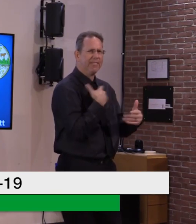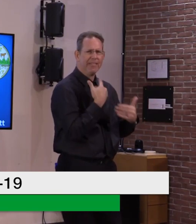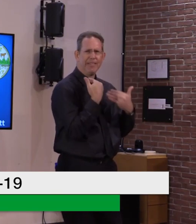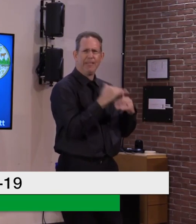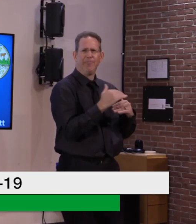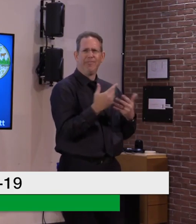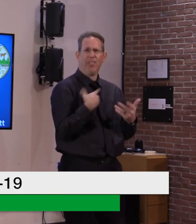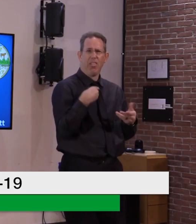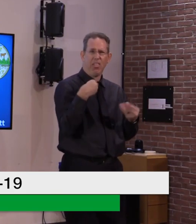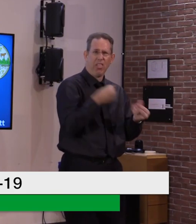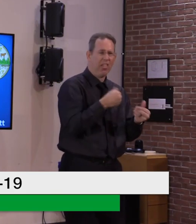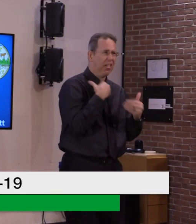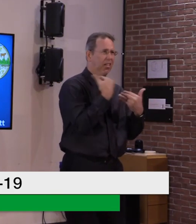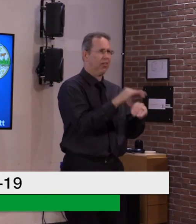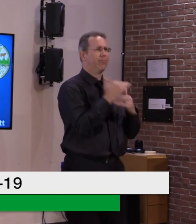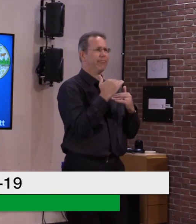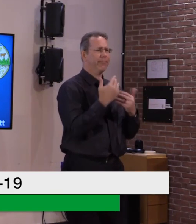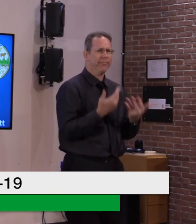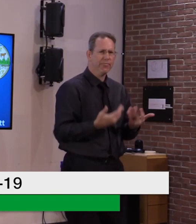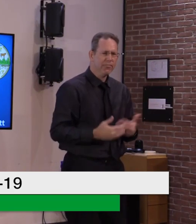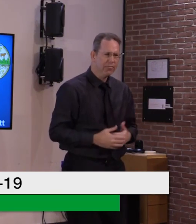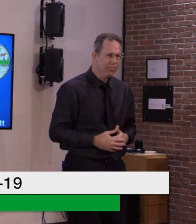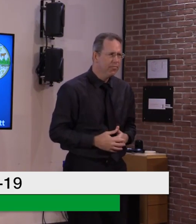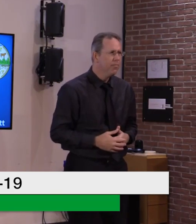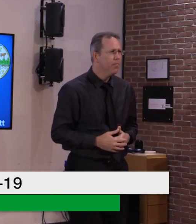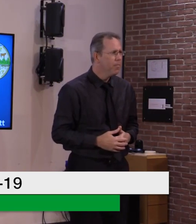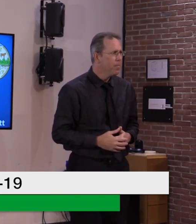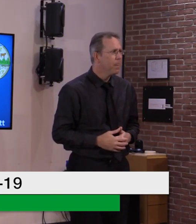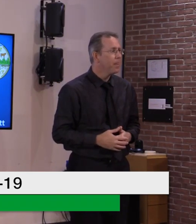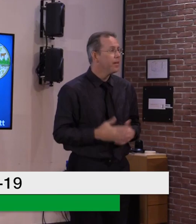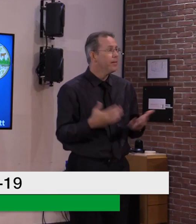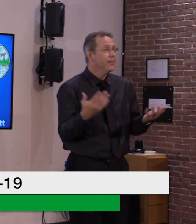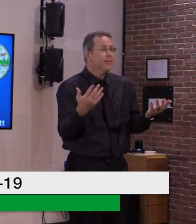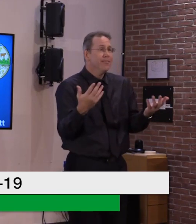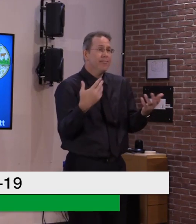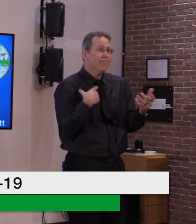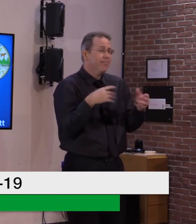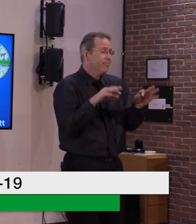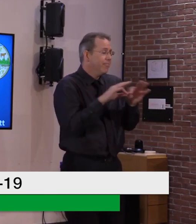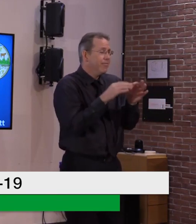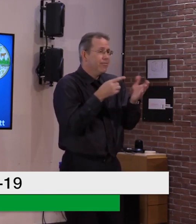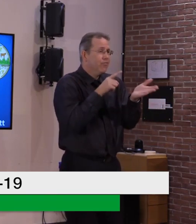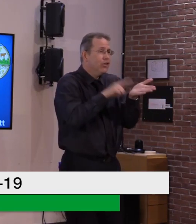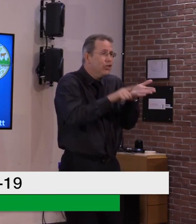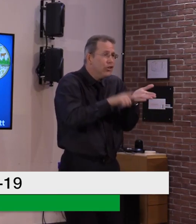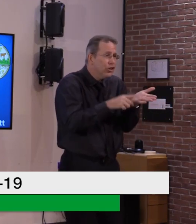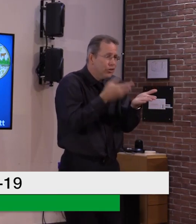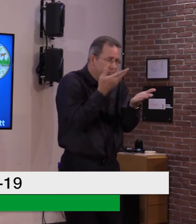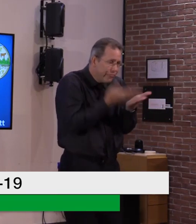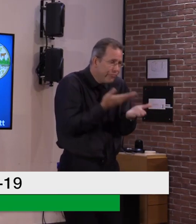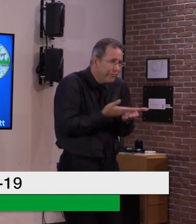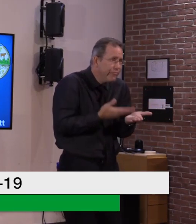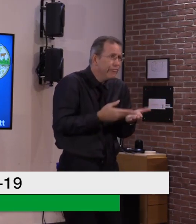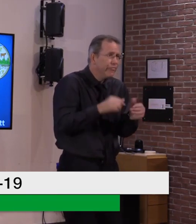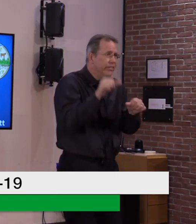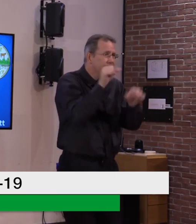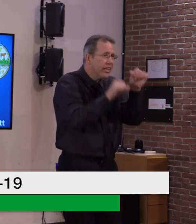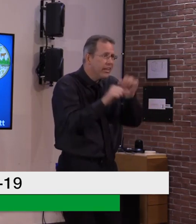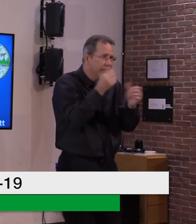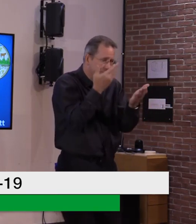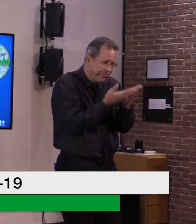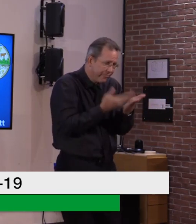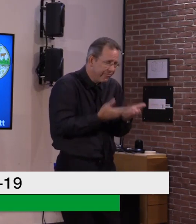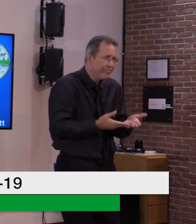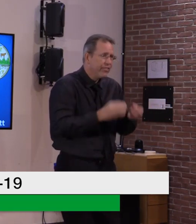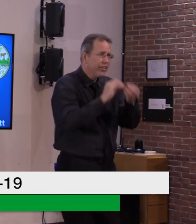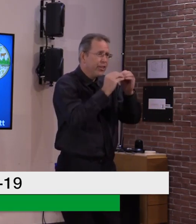together so we wanted to be sure that we're doing all we can and providing again for some to utilize